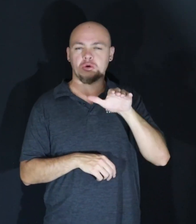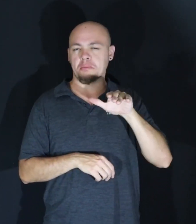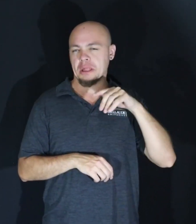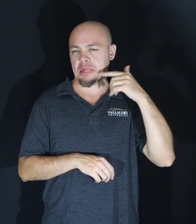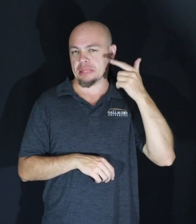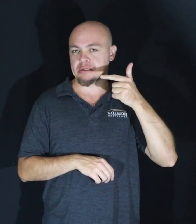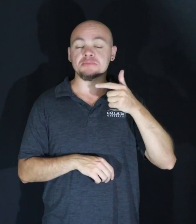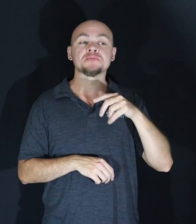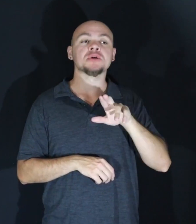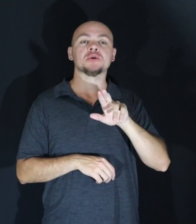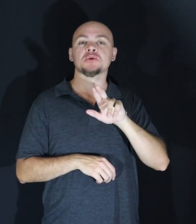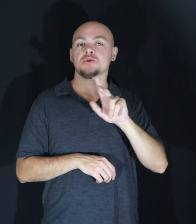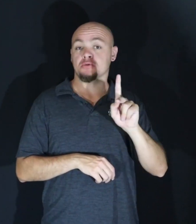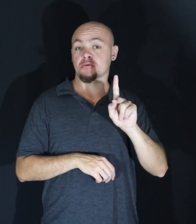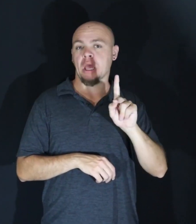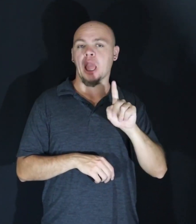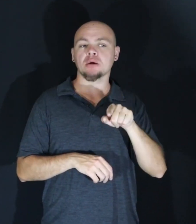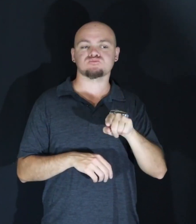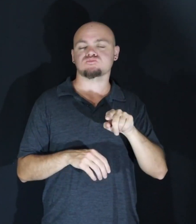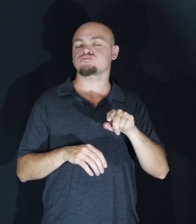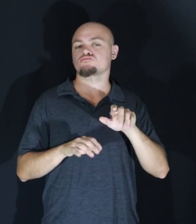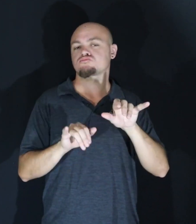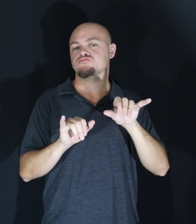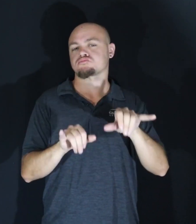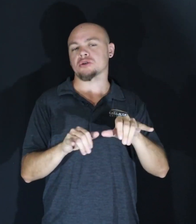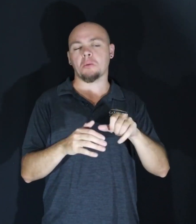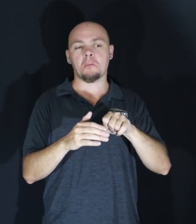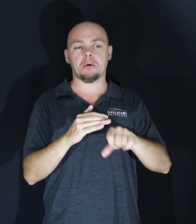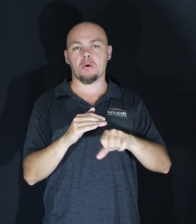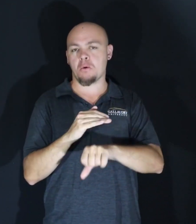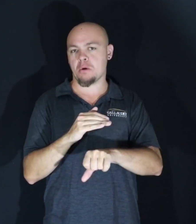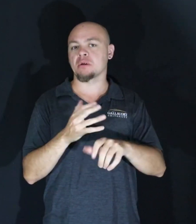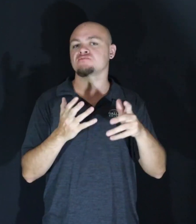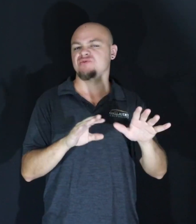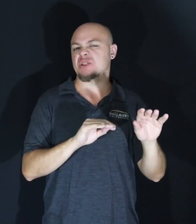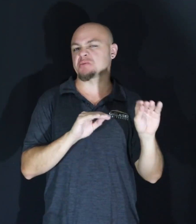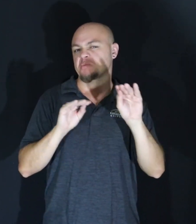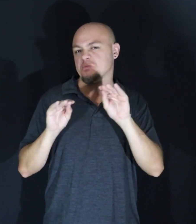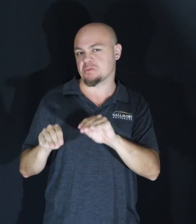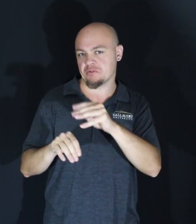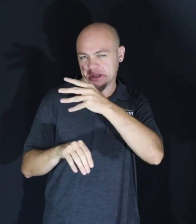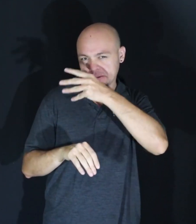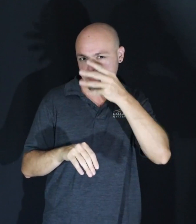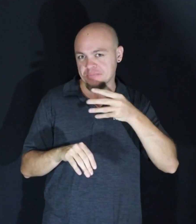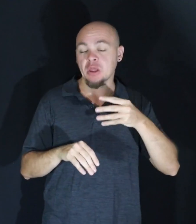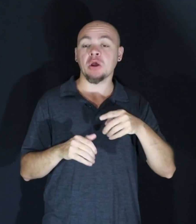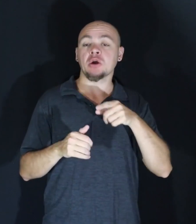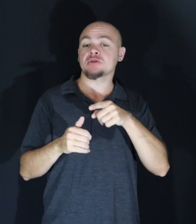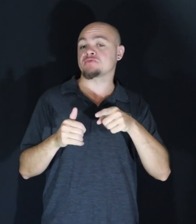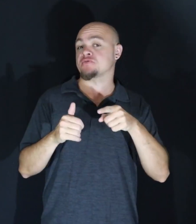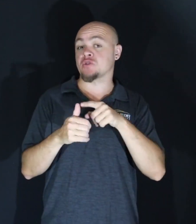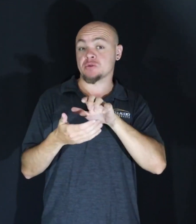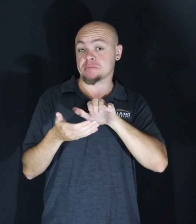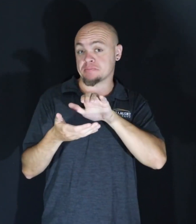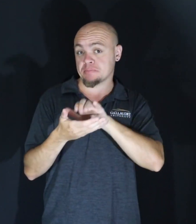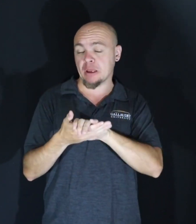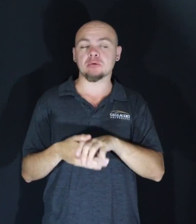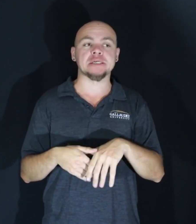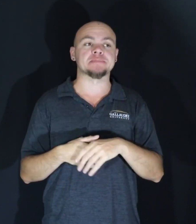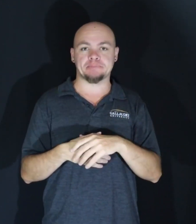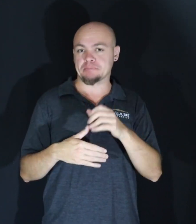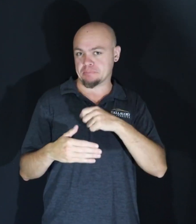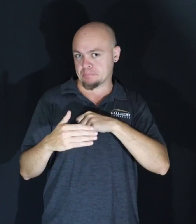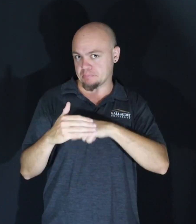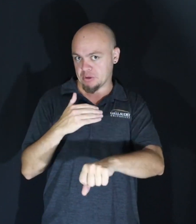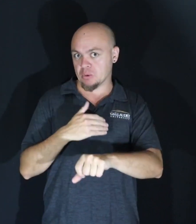in the UK before emigrating. Lucy was our trailblazer. She was the first to get married, the first to have a child.